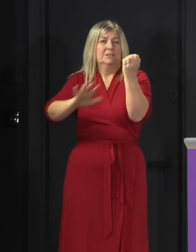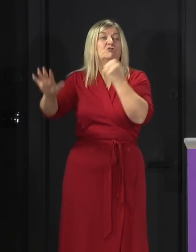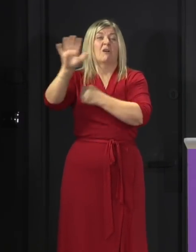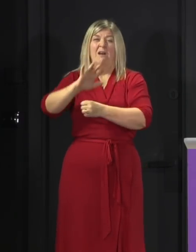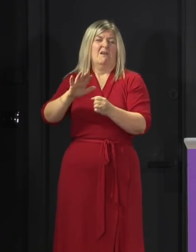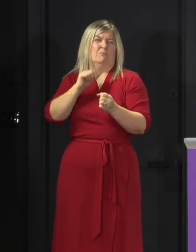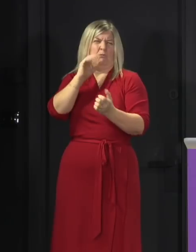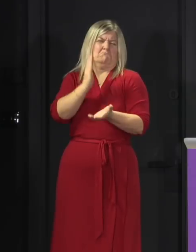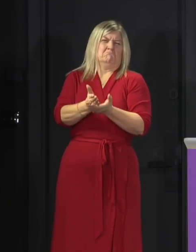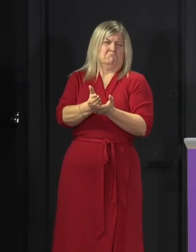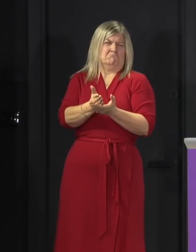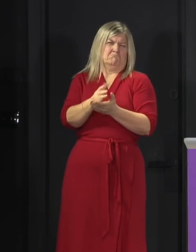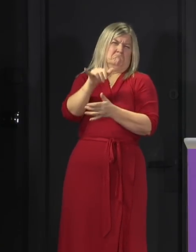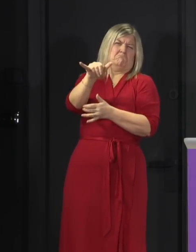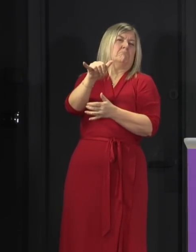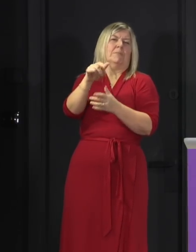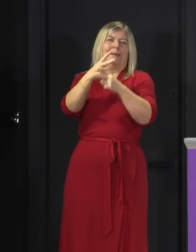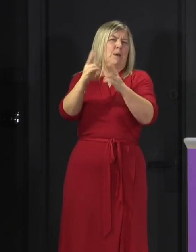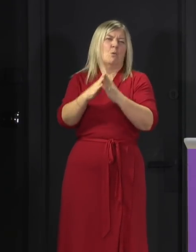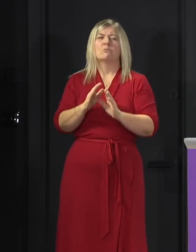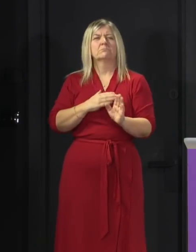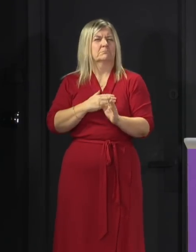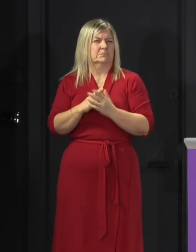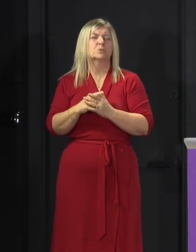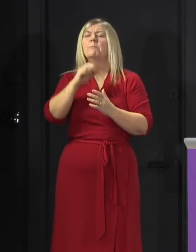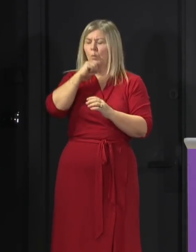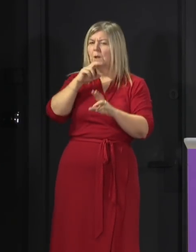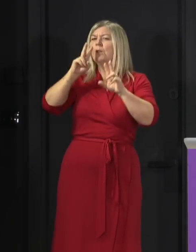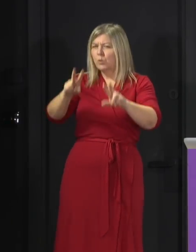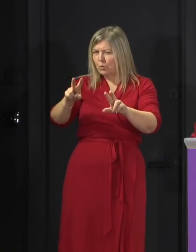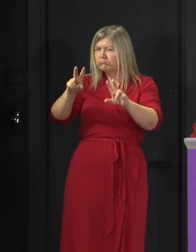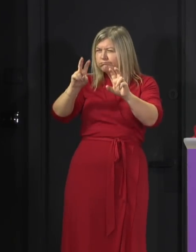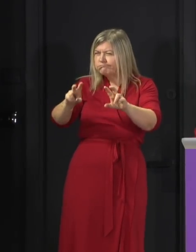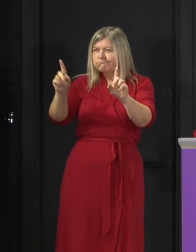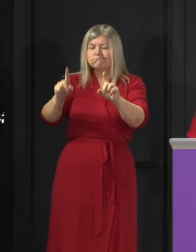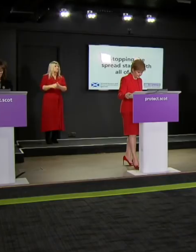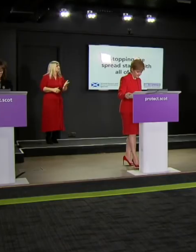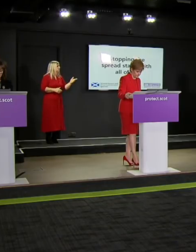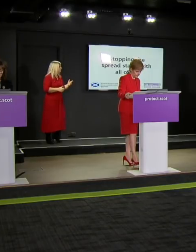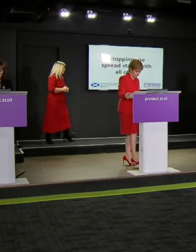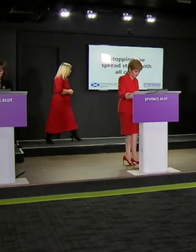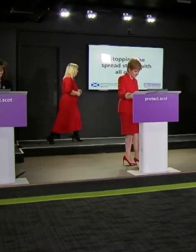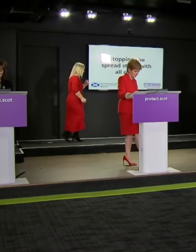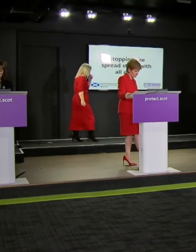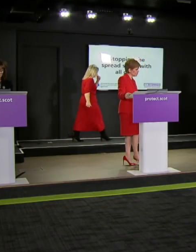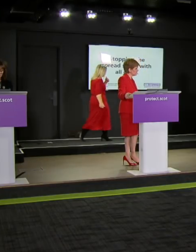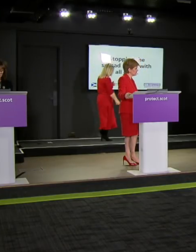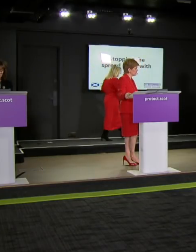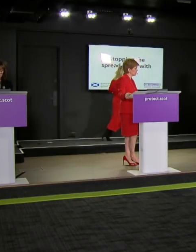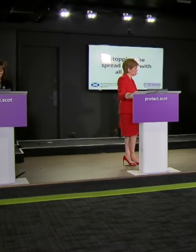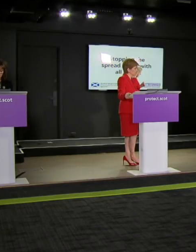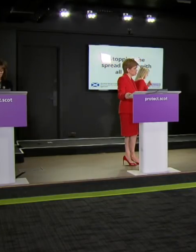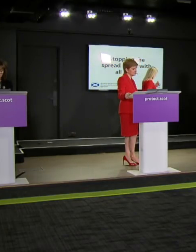will be areas that we are looking at very carefully before we take the decision that we take tomorrow. Thanks, Tom. All around the